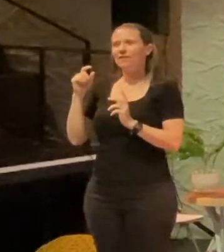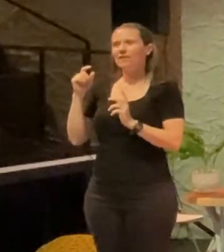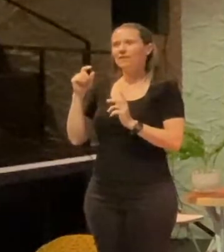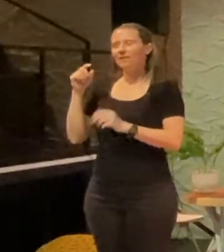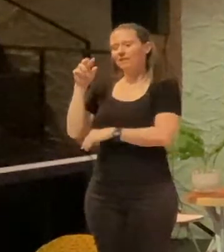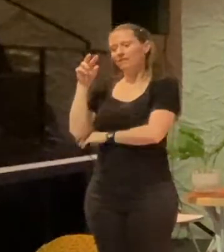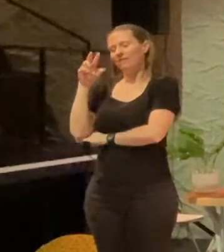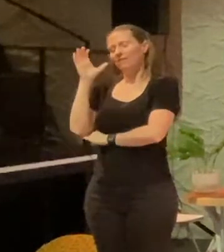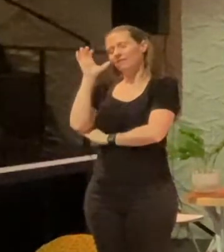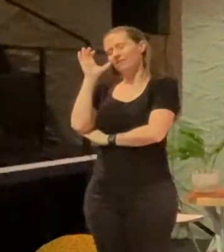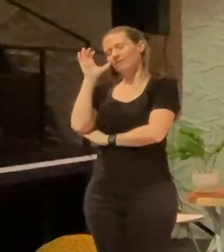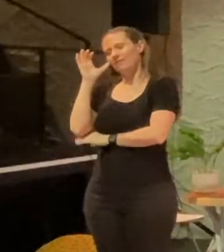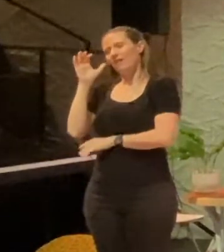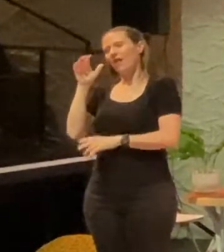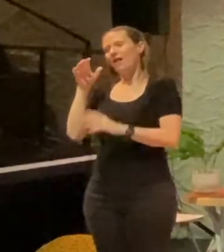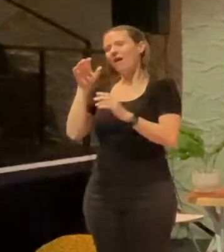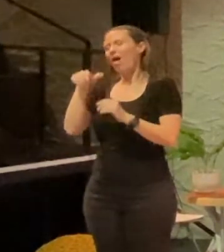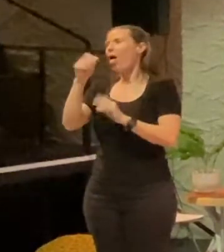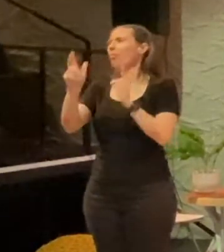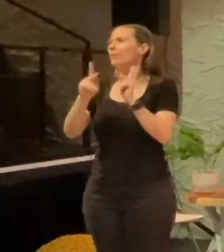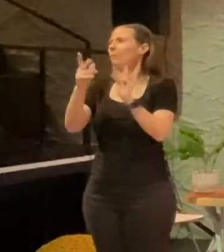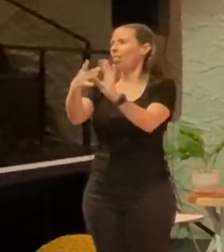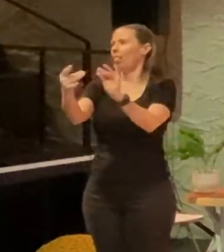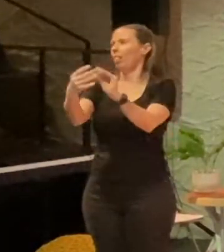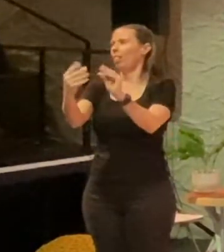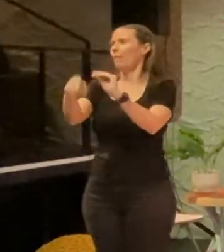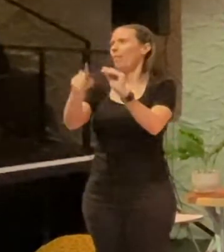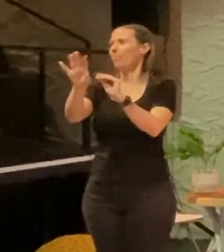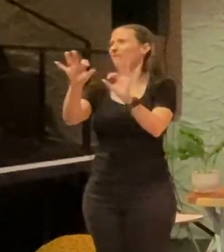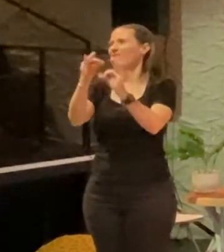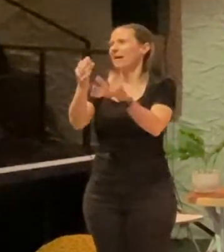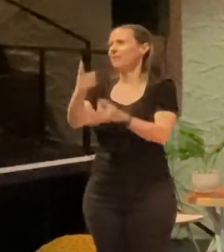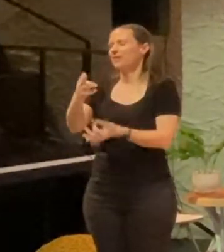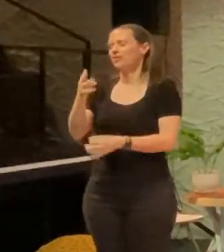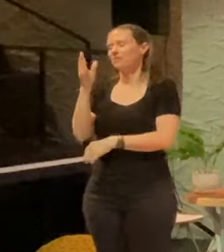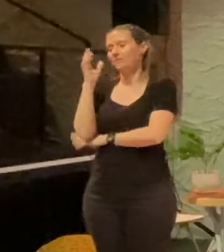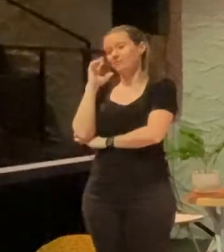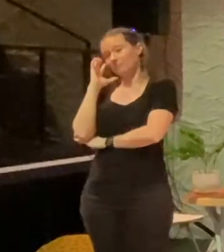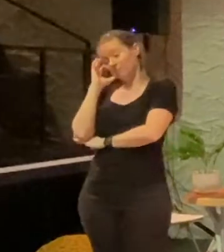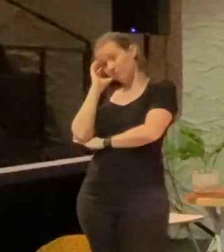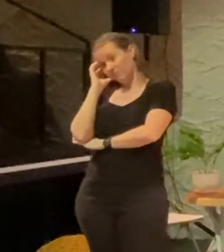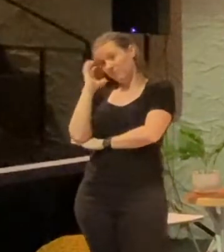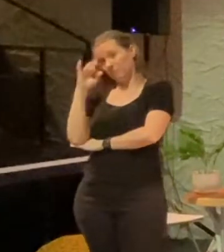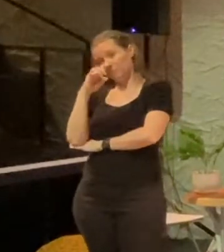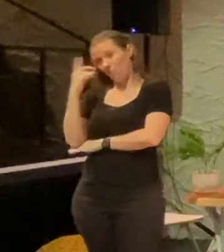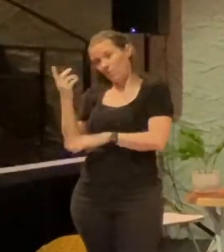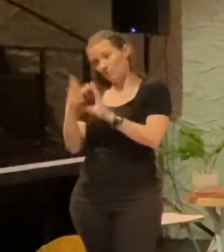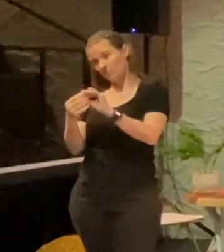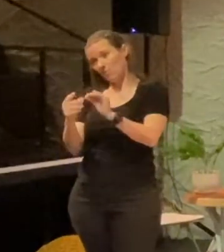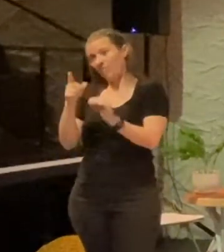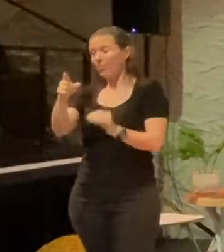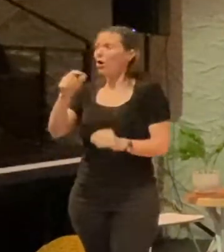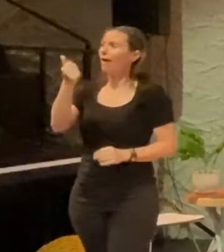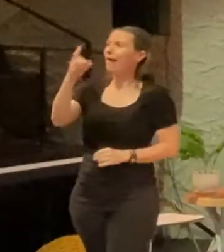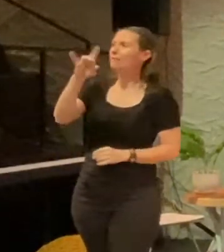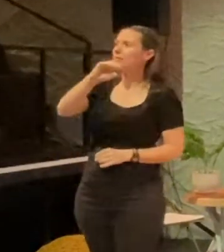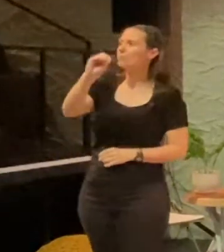Ancestry.com DNA results as they share just a riveting story with you. How they're 18% Cherokee and